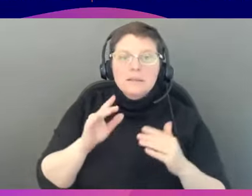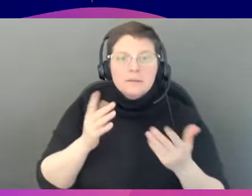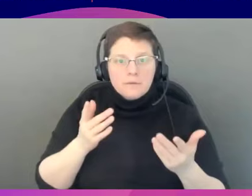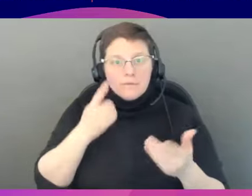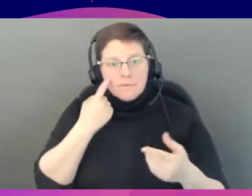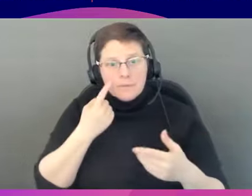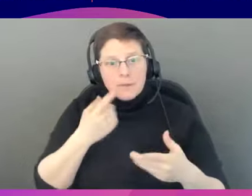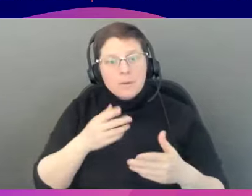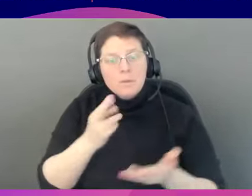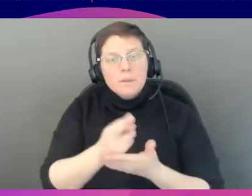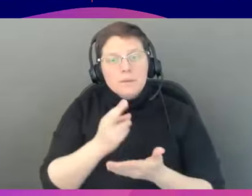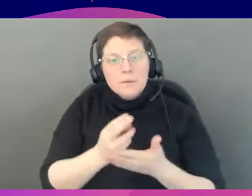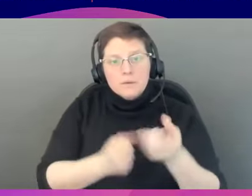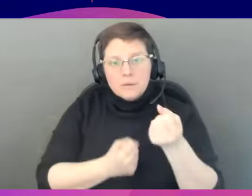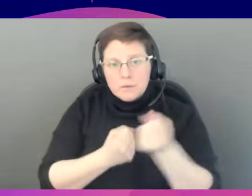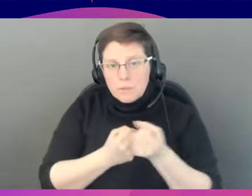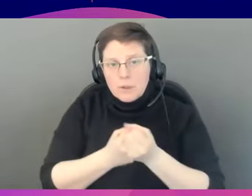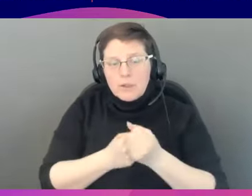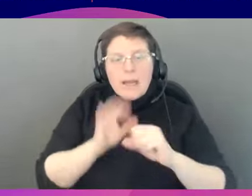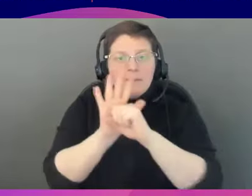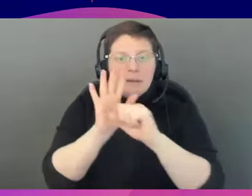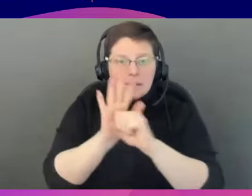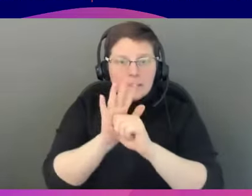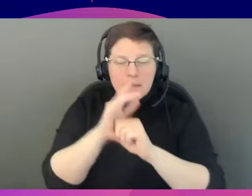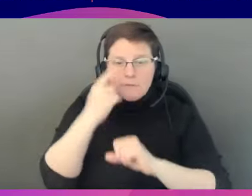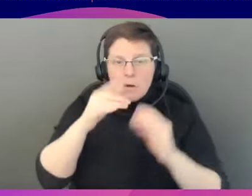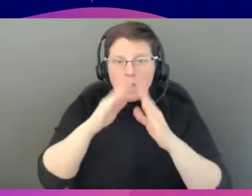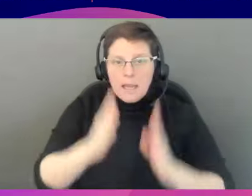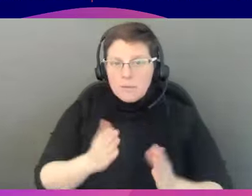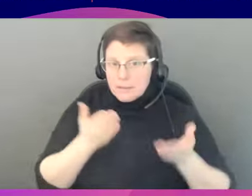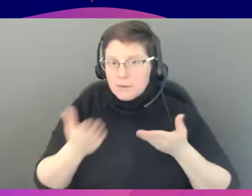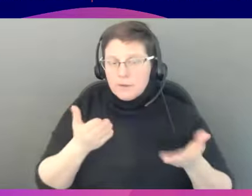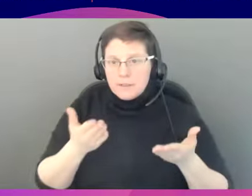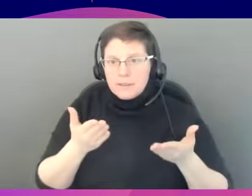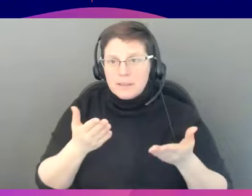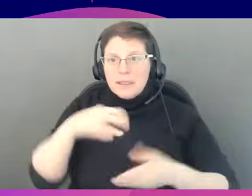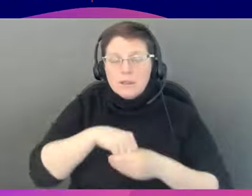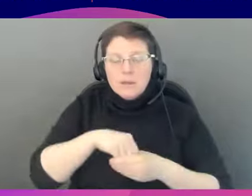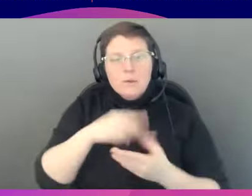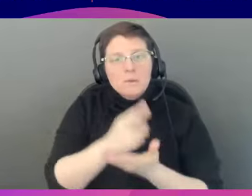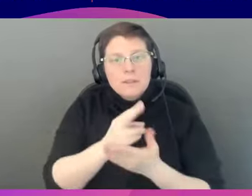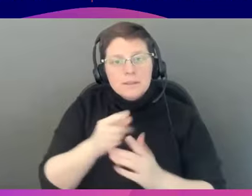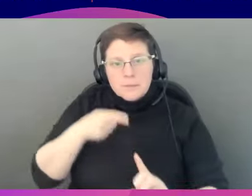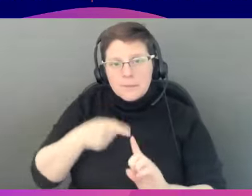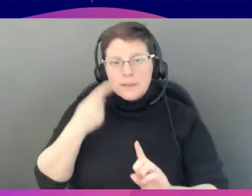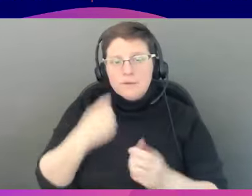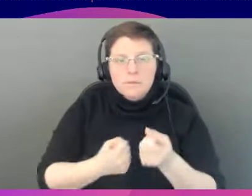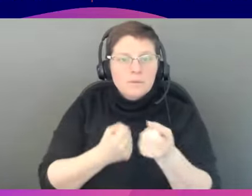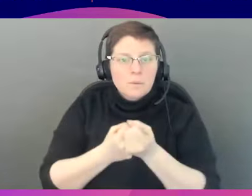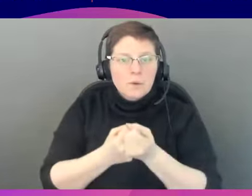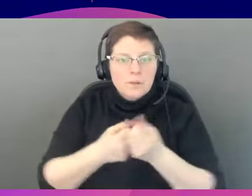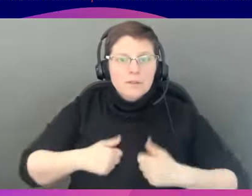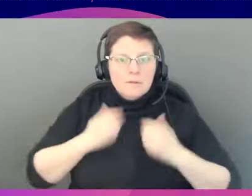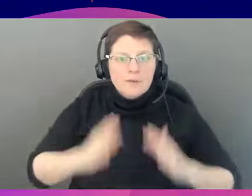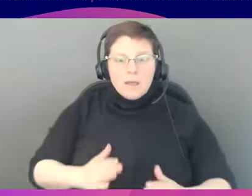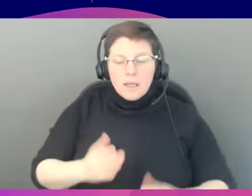to support advocacy efforts for housing with survivors with animals, including a resource specifically to support survivors in understanding